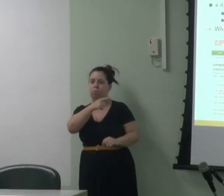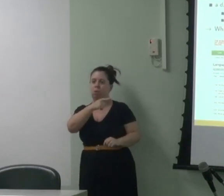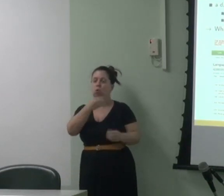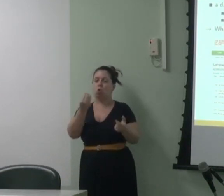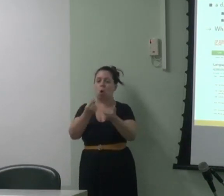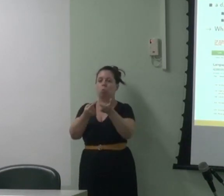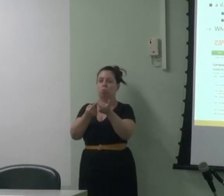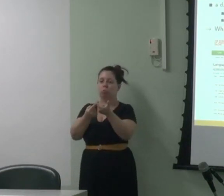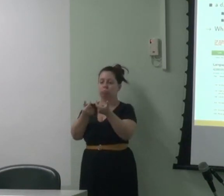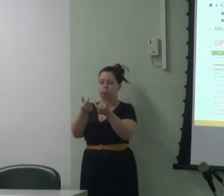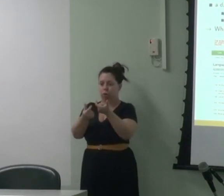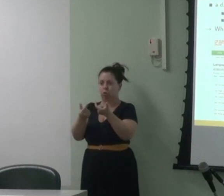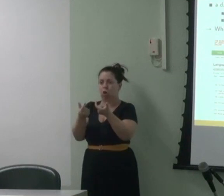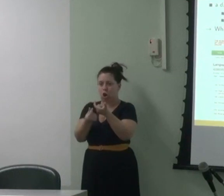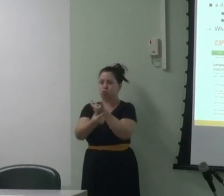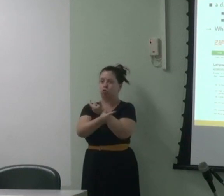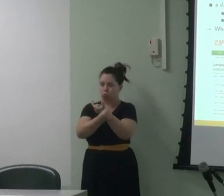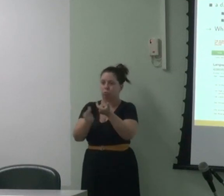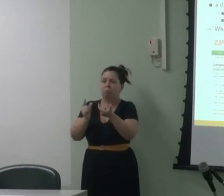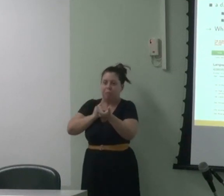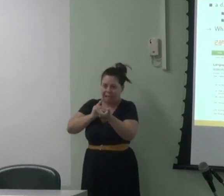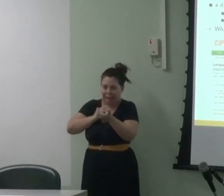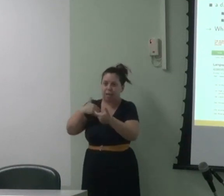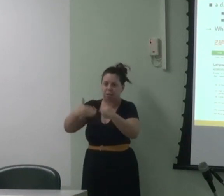morphological, syntactical, and lexical phenomena.